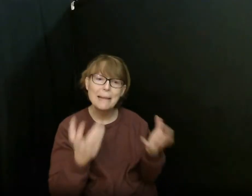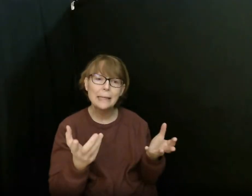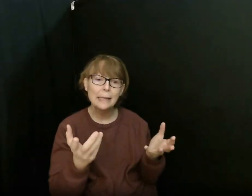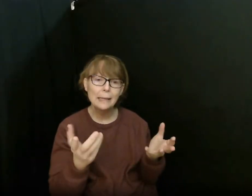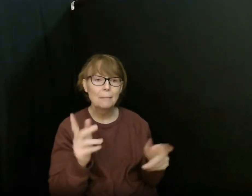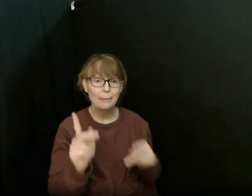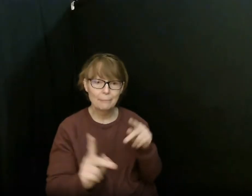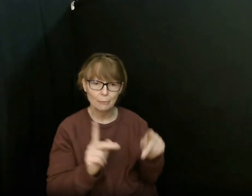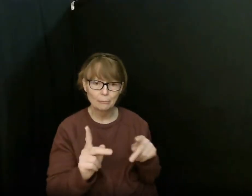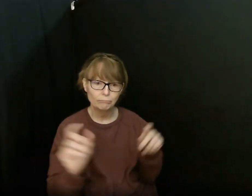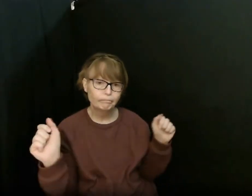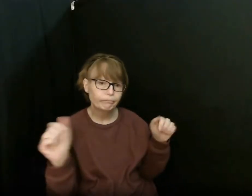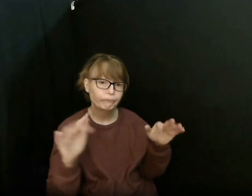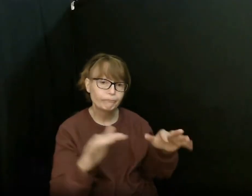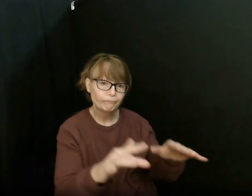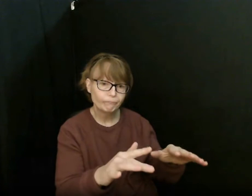Many people.